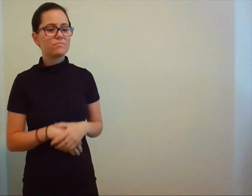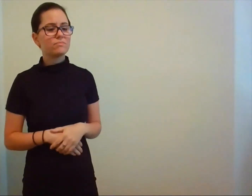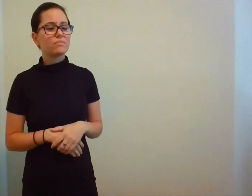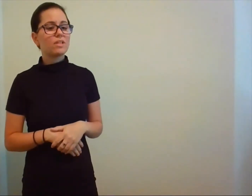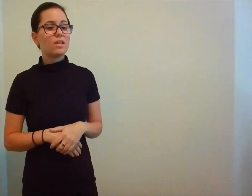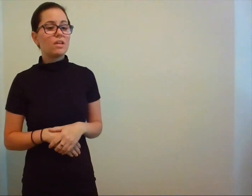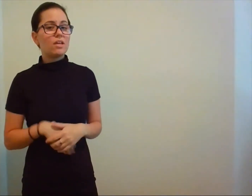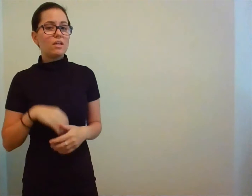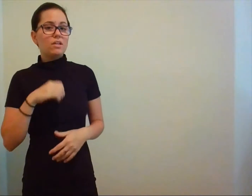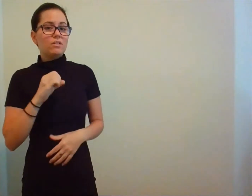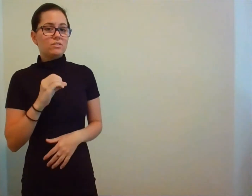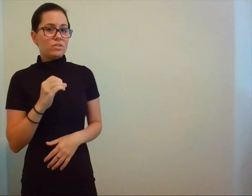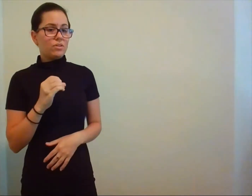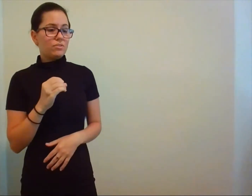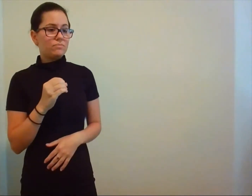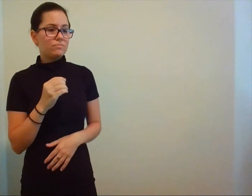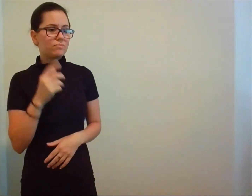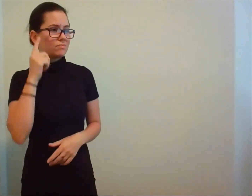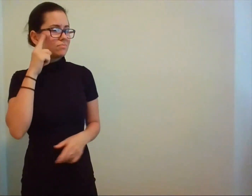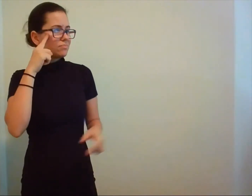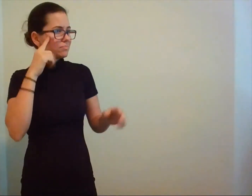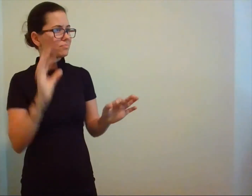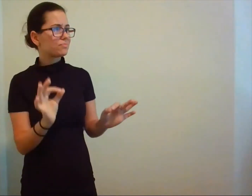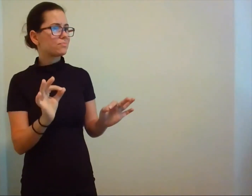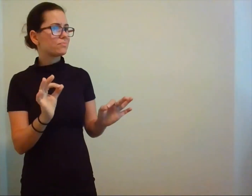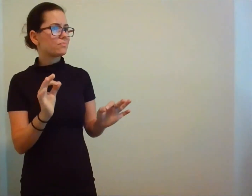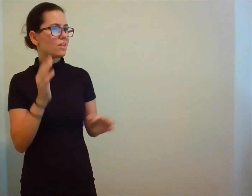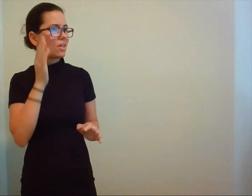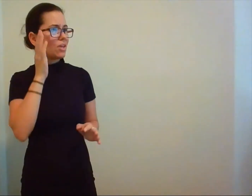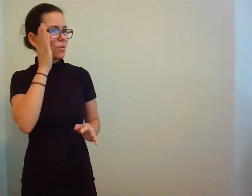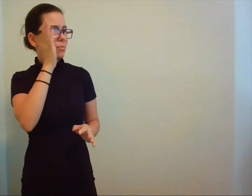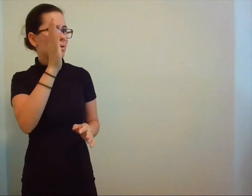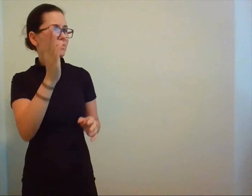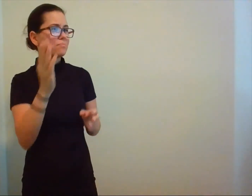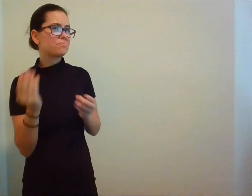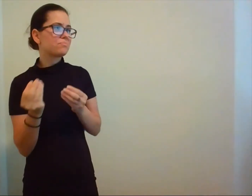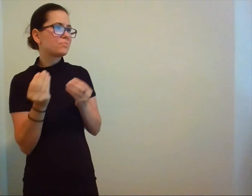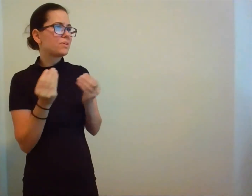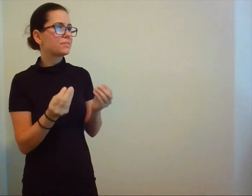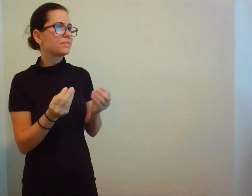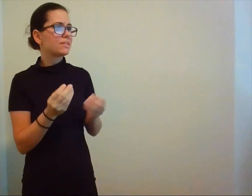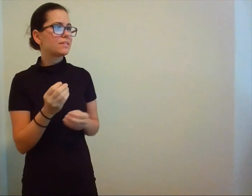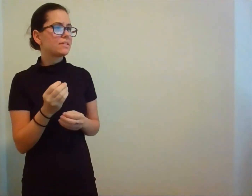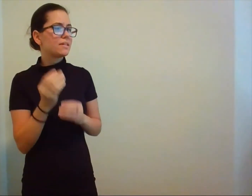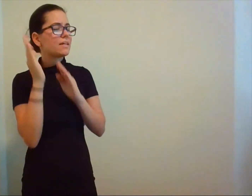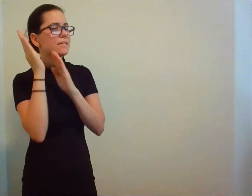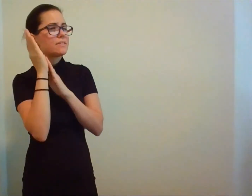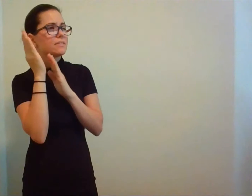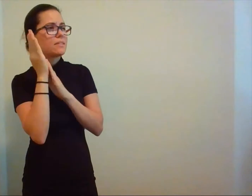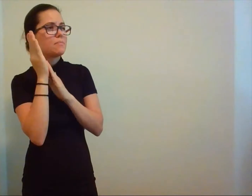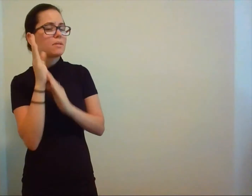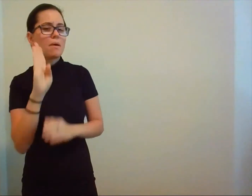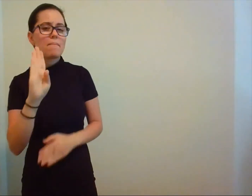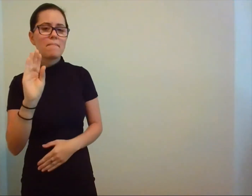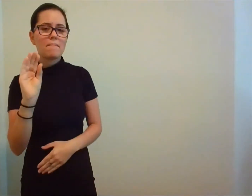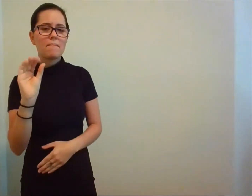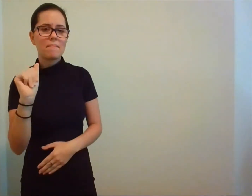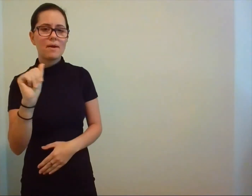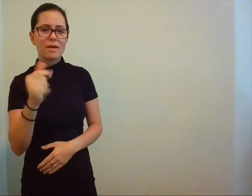like a little sleeping bag. I was like, I need to get these things out anyway, let them air out. They've been stored up for a couple of years since we haven't